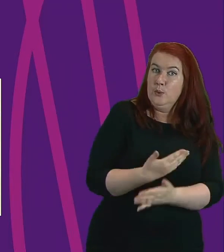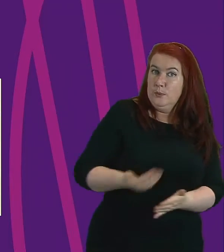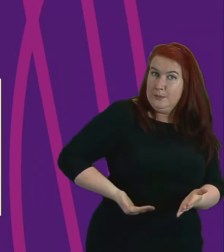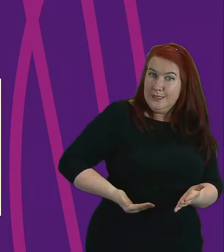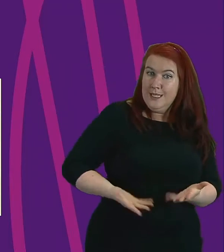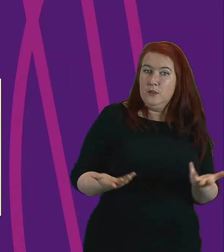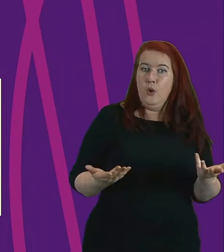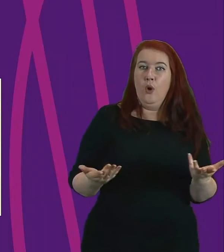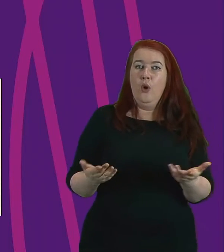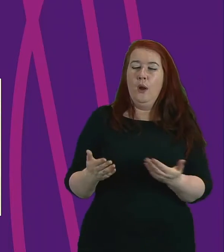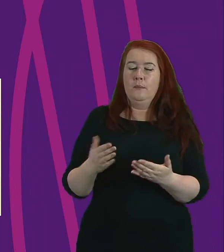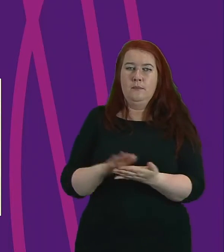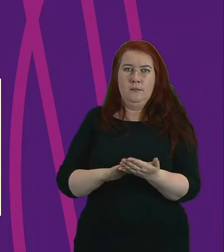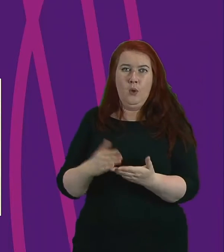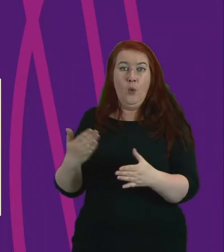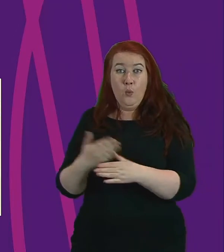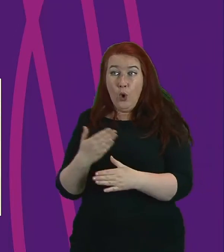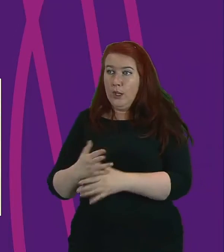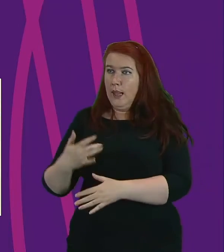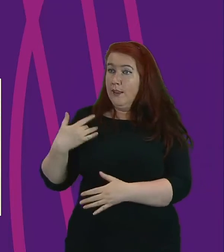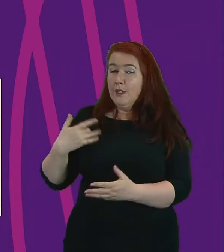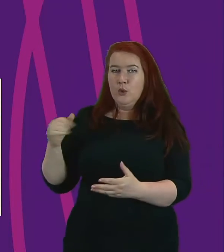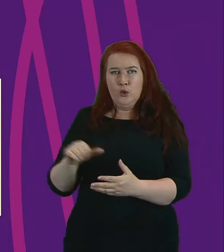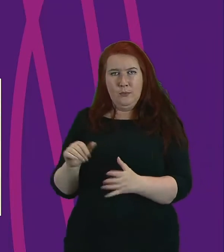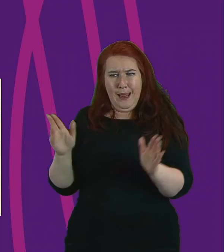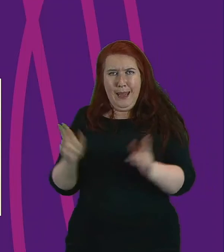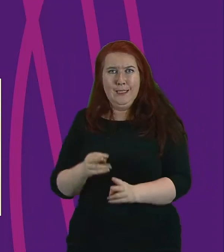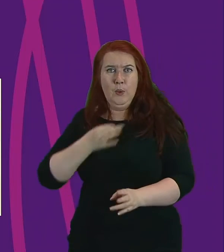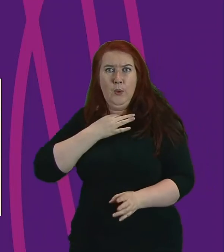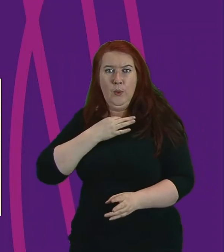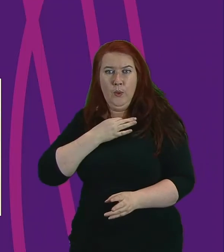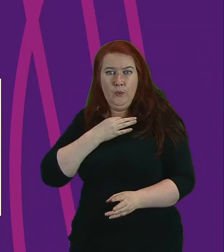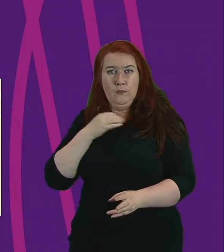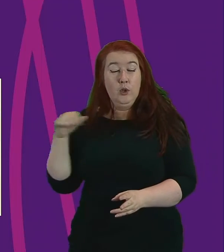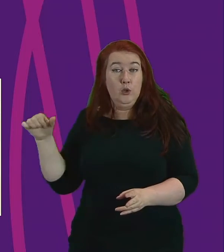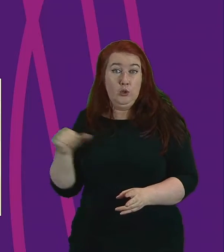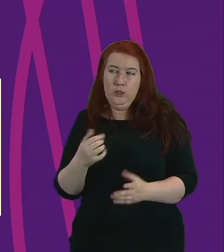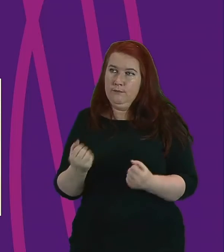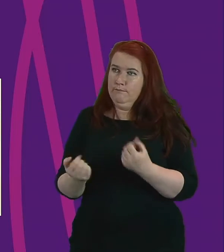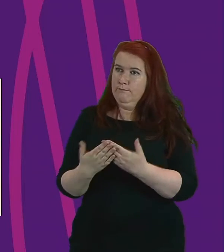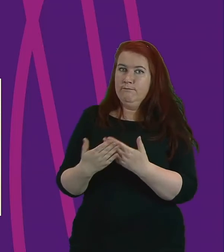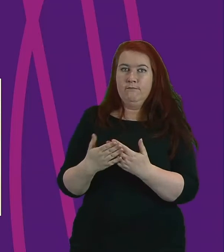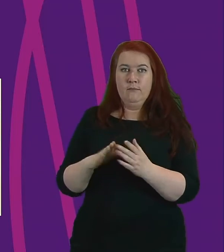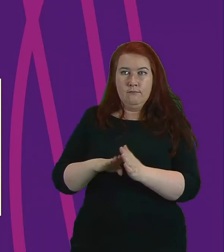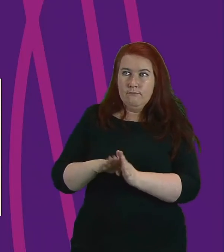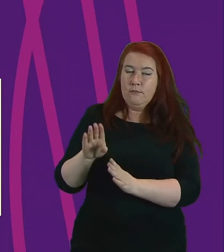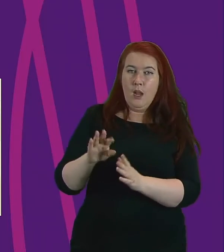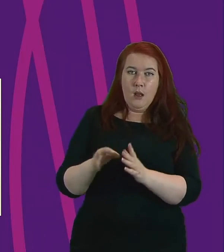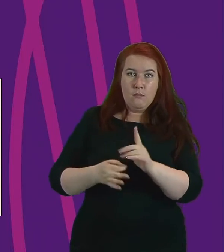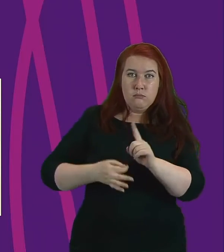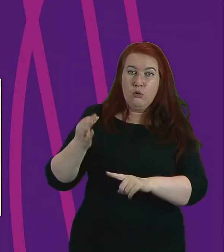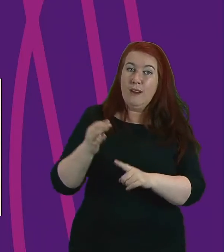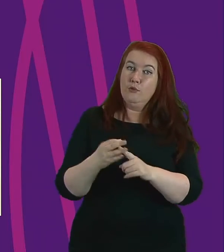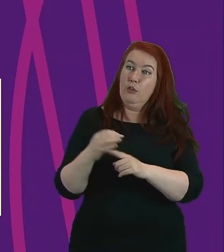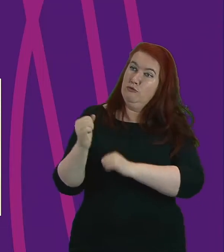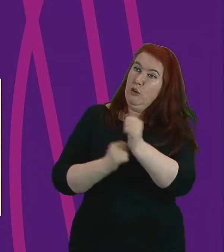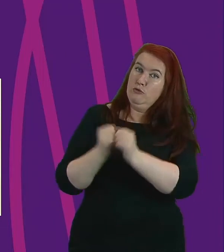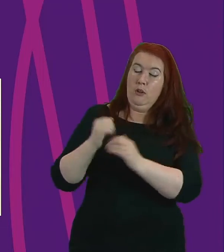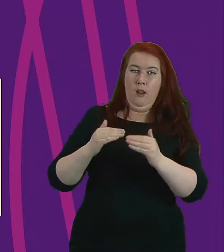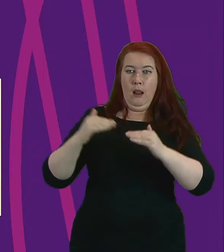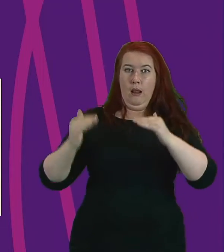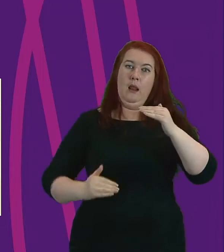living less fragile, as Andy Whiteman said, to make significant progress on some of the structural inequalities that